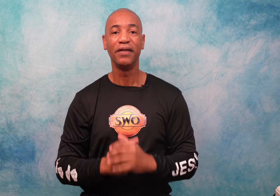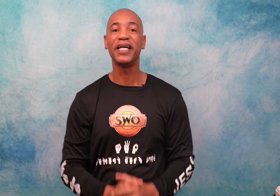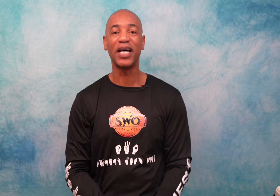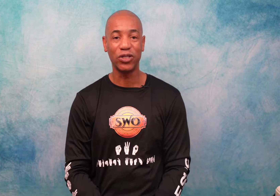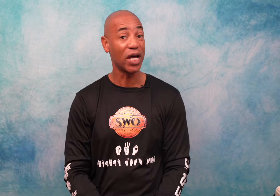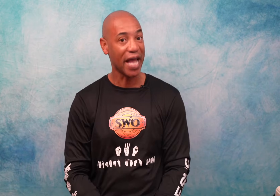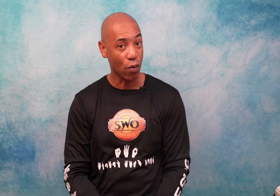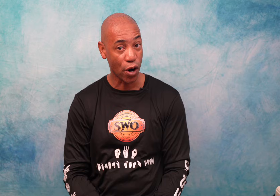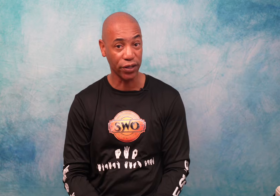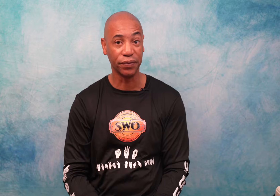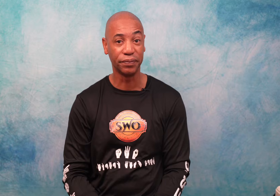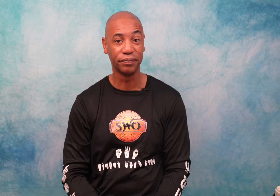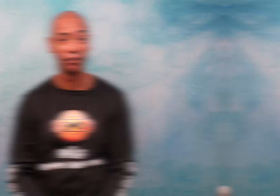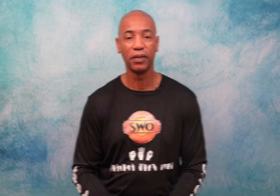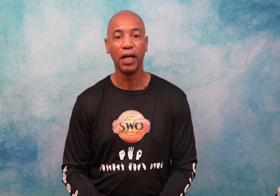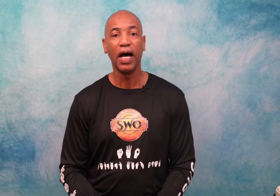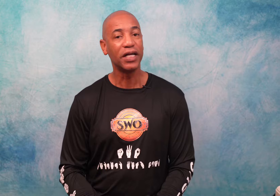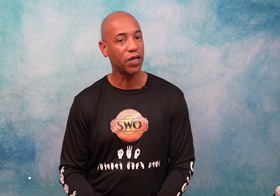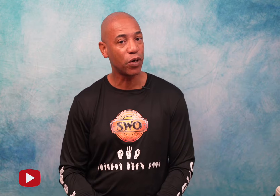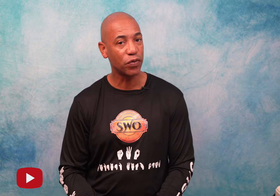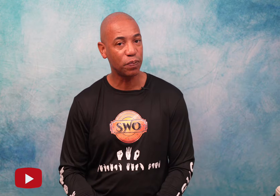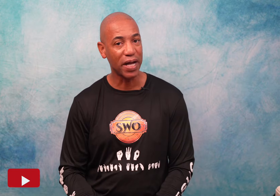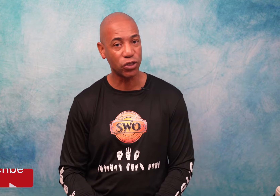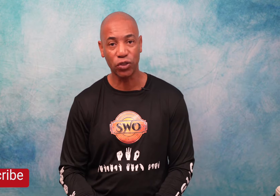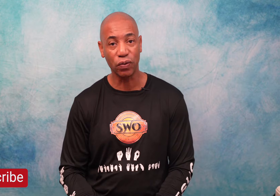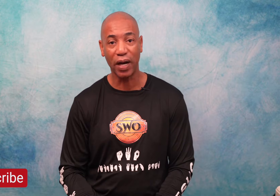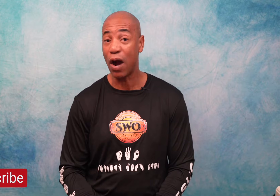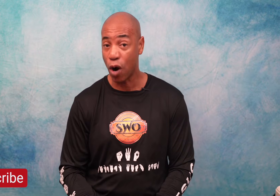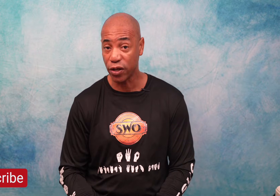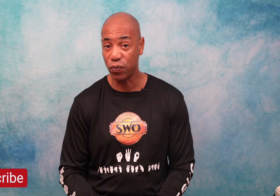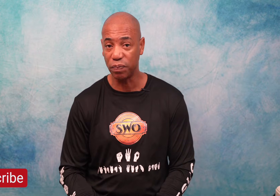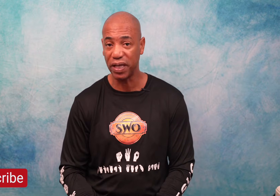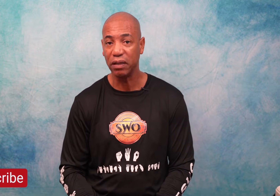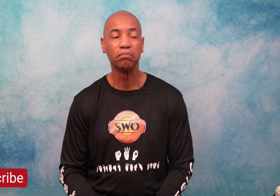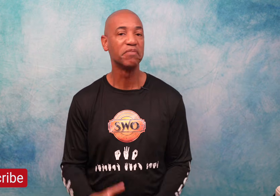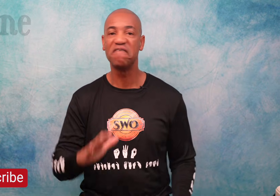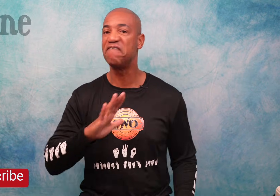That's how you sign how are you. A typical response to how are you would be